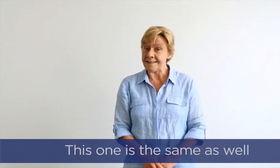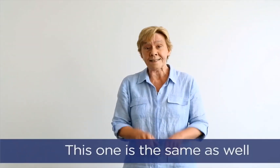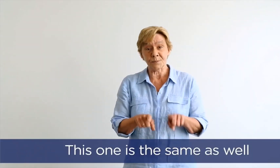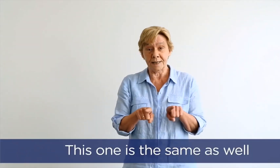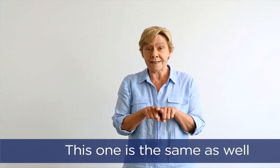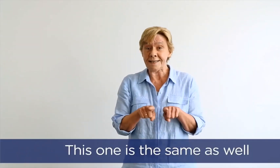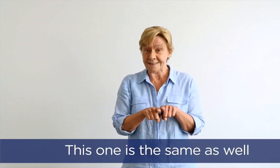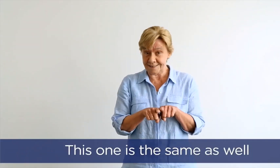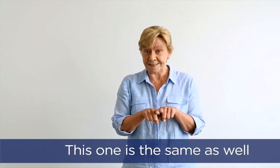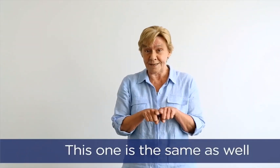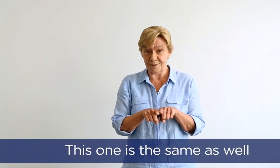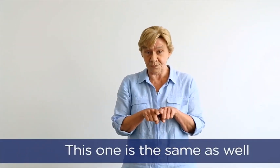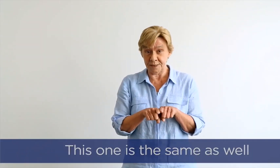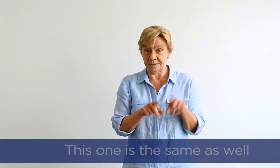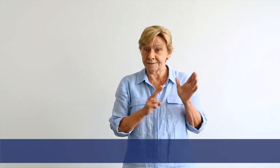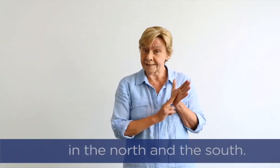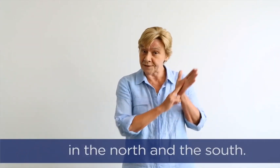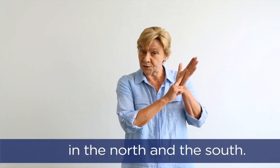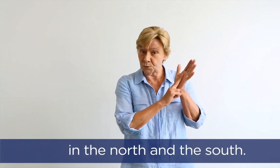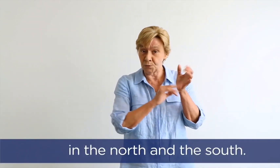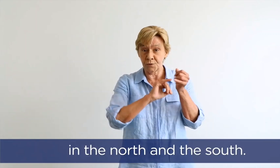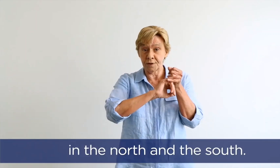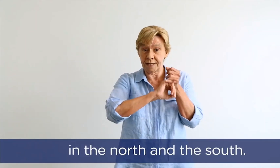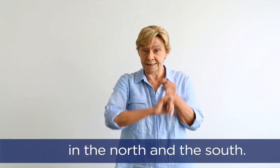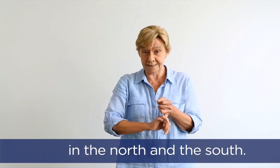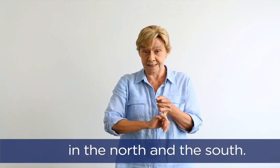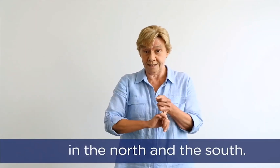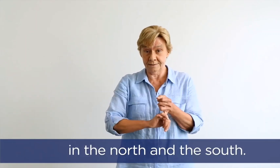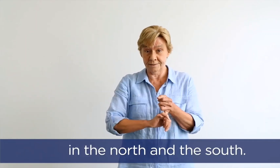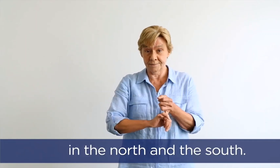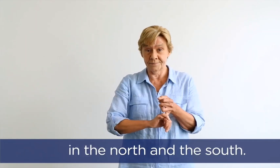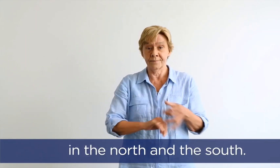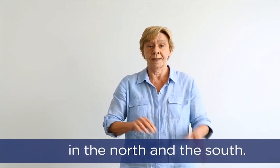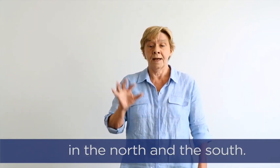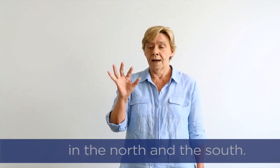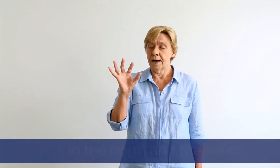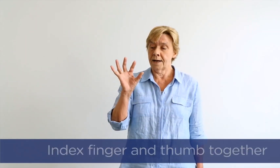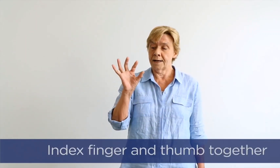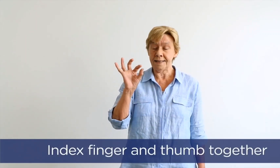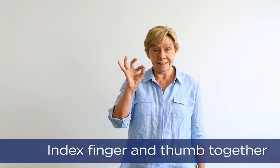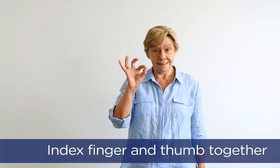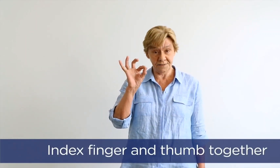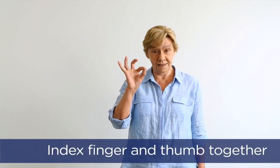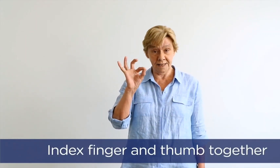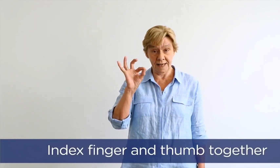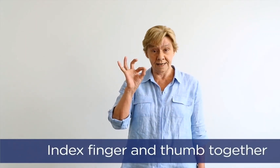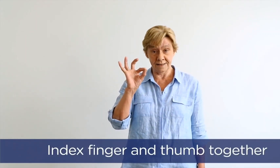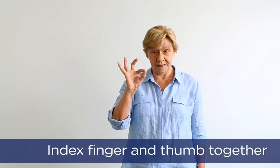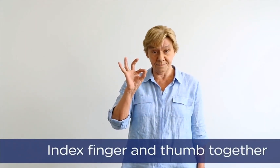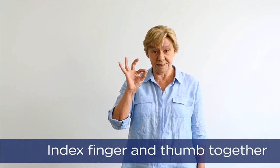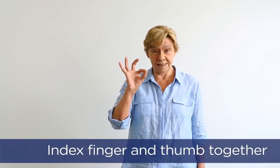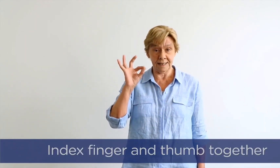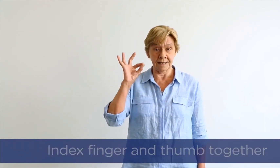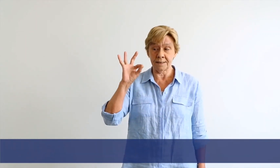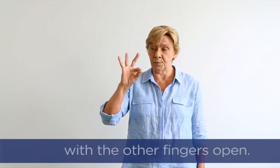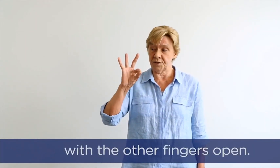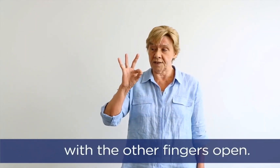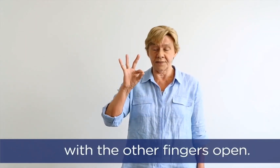This one is the same as well in the north and the south. Index finger and thumb together with the other